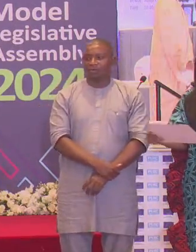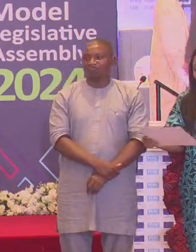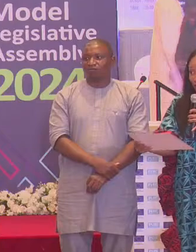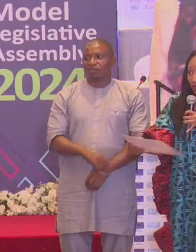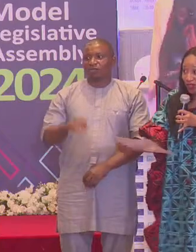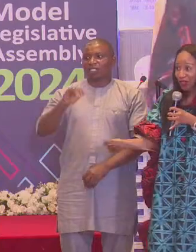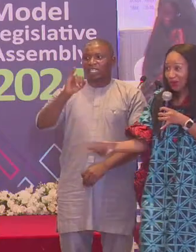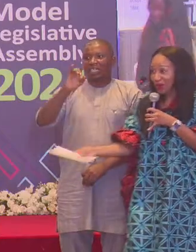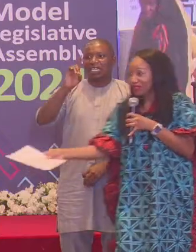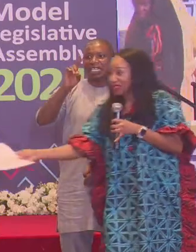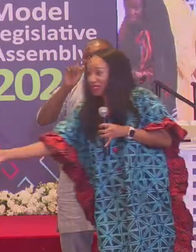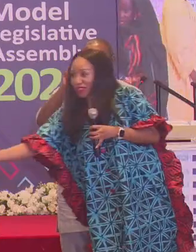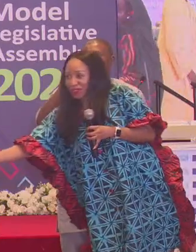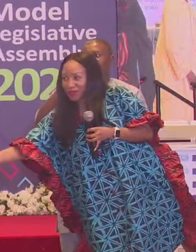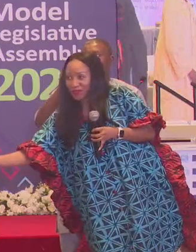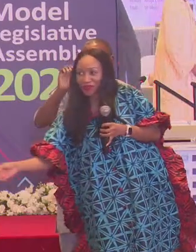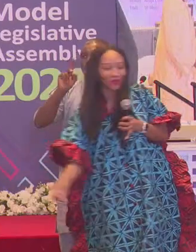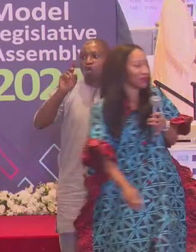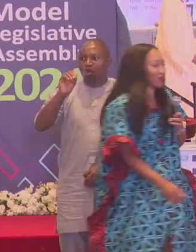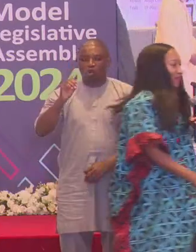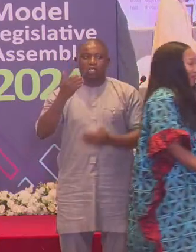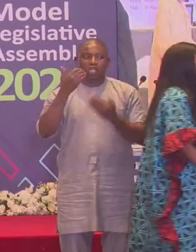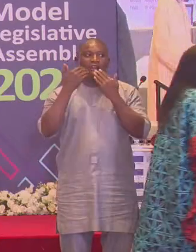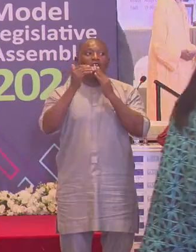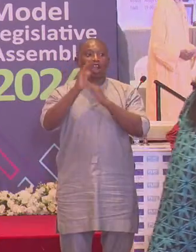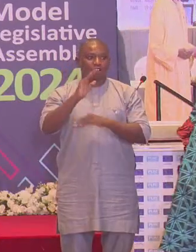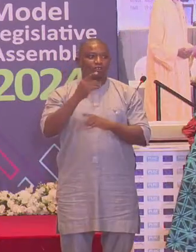Idamoko, thank God, Ebonyi State.